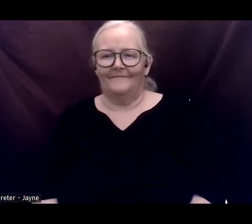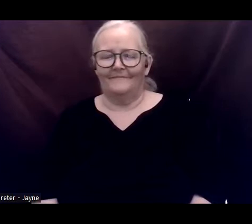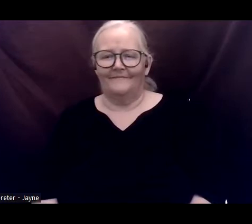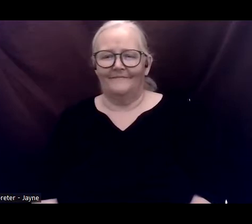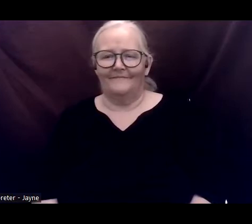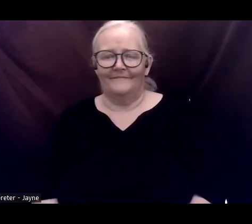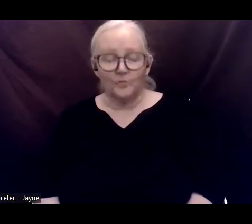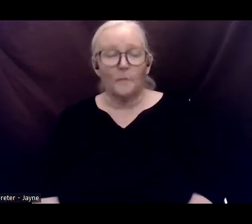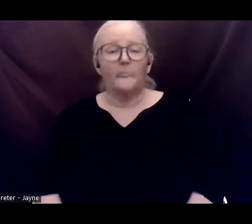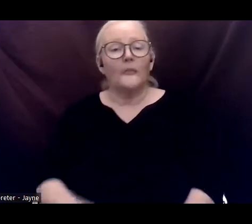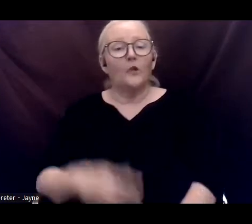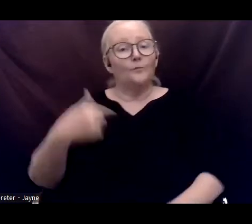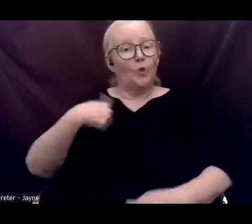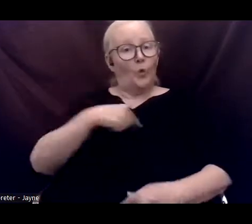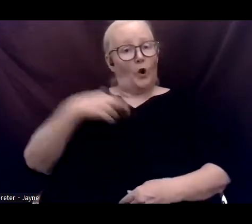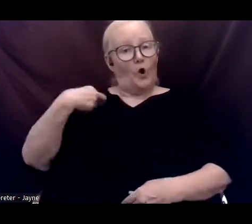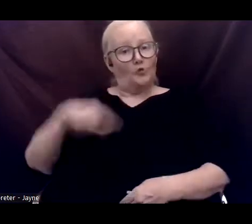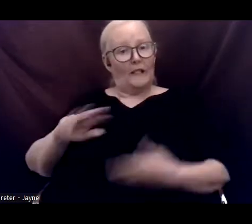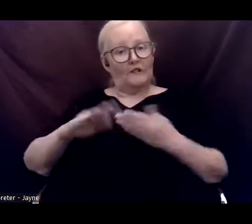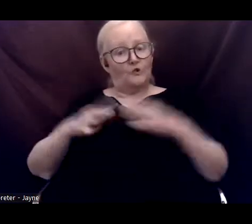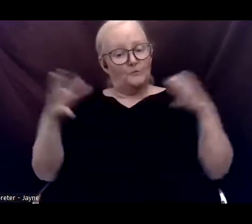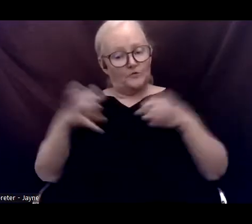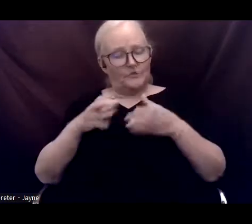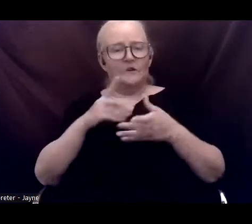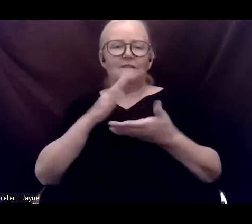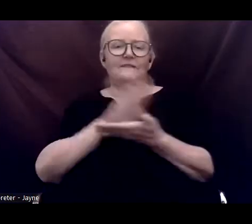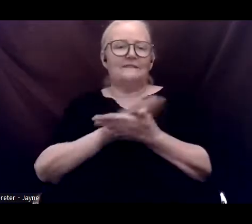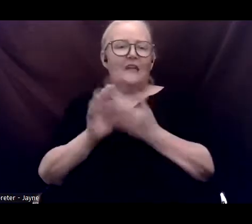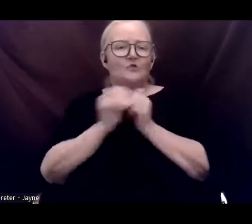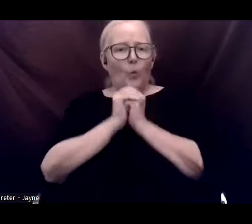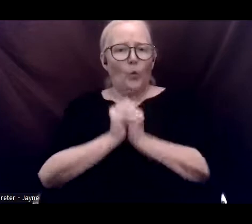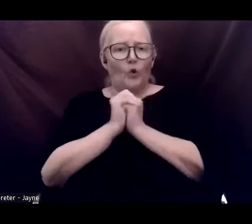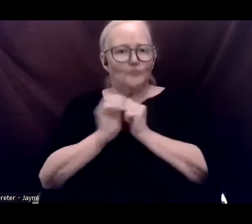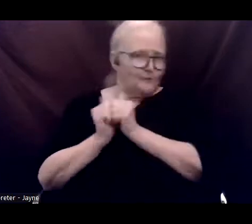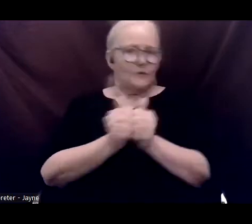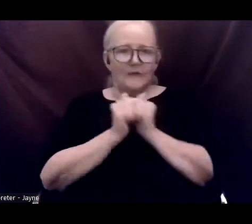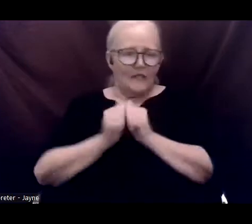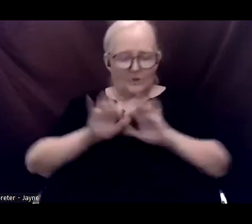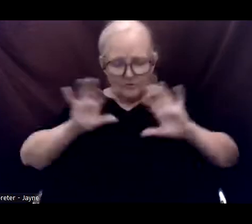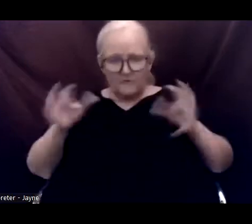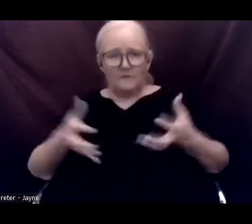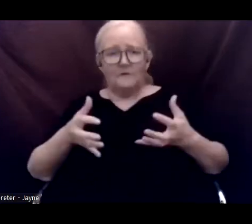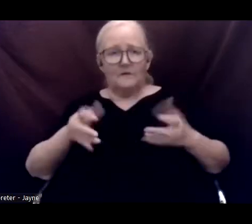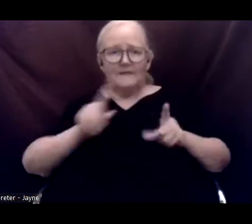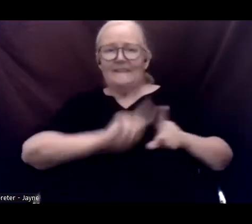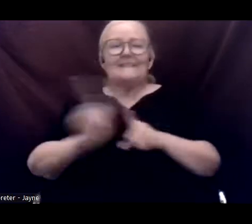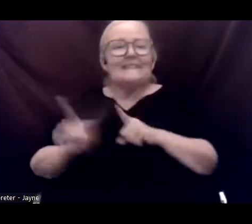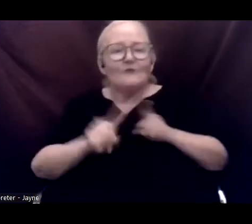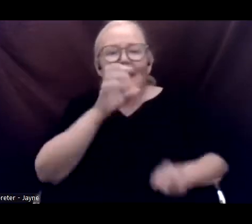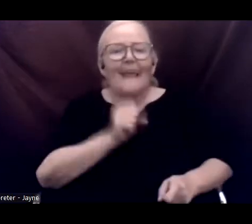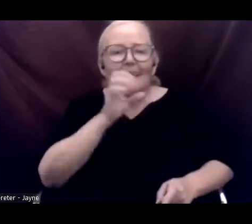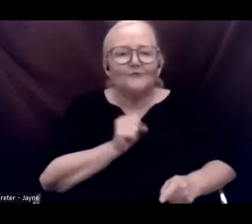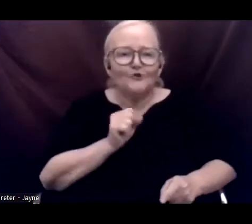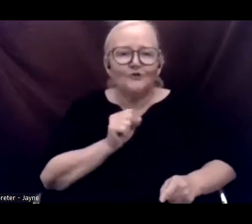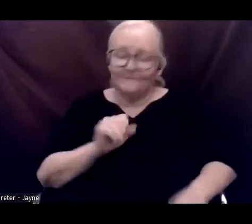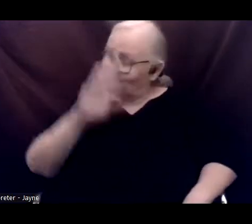As a religious community, it is good to worship together as a congregation of people of all ages. We know